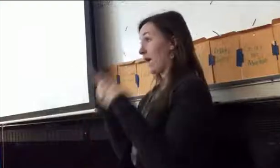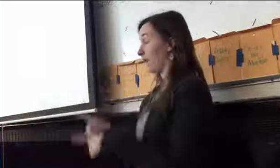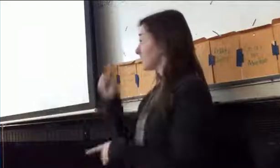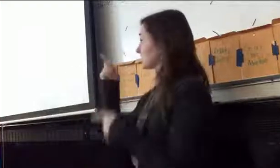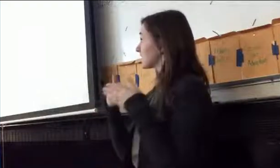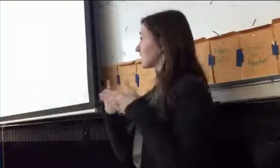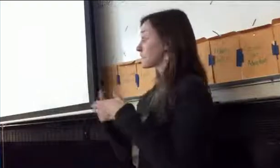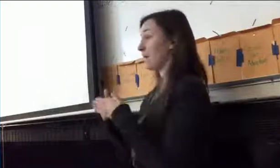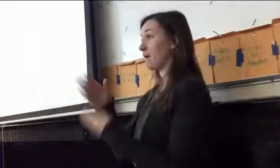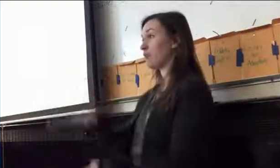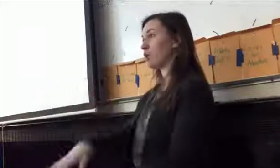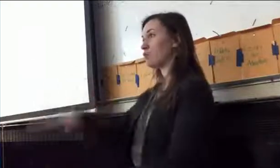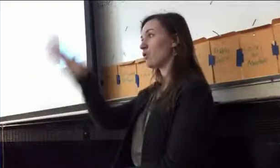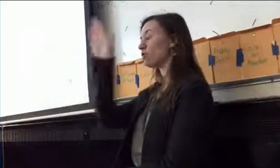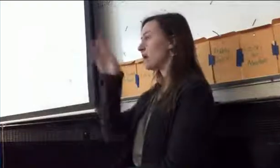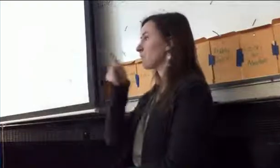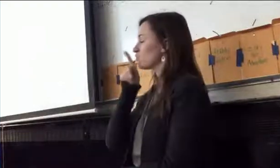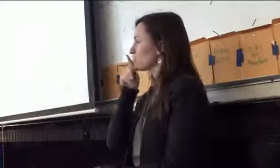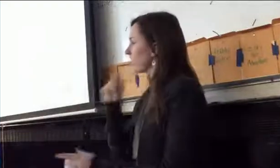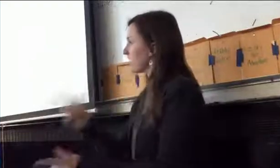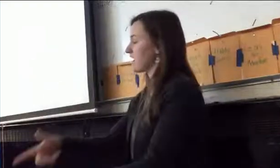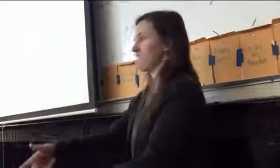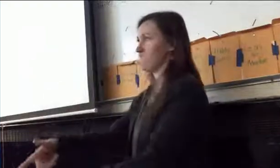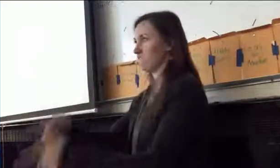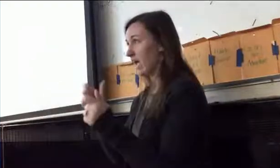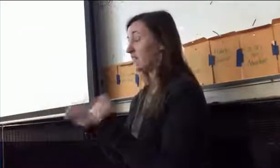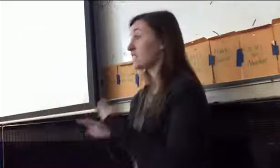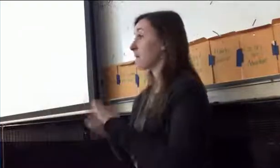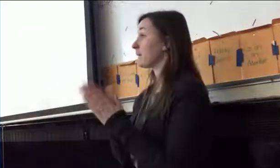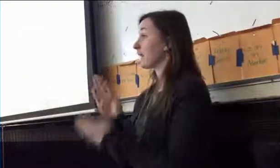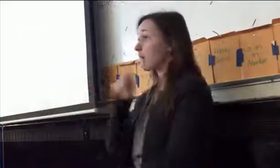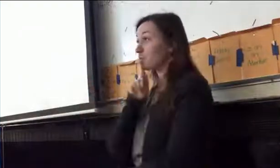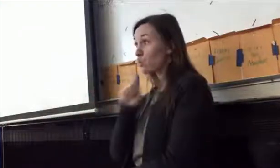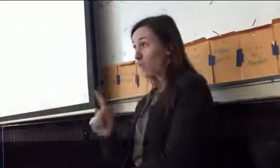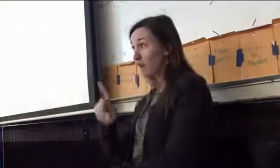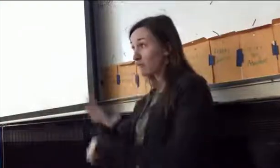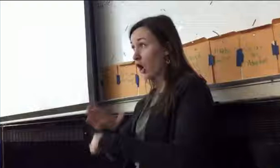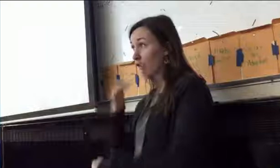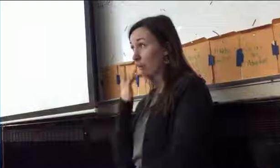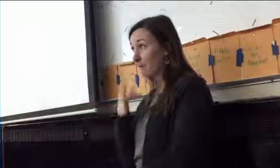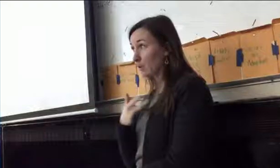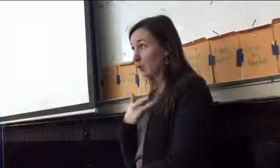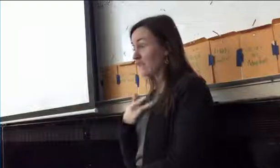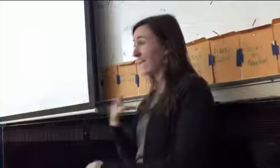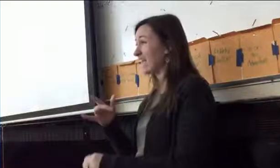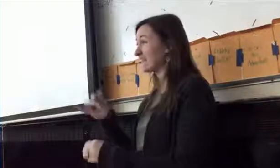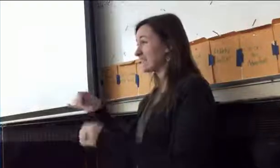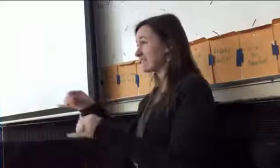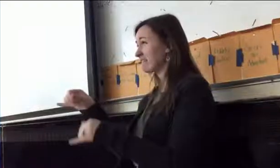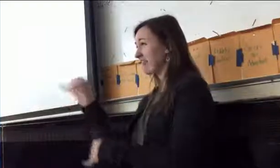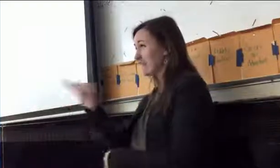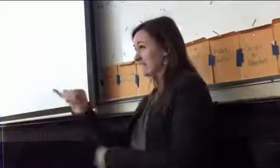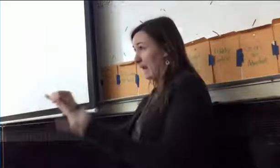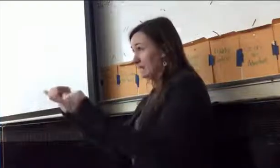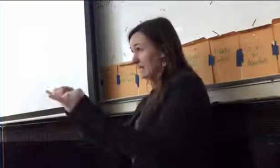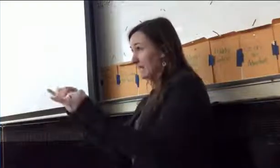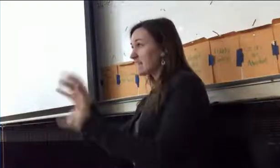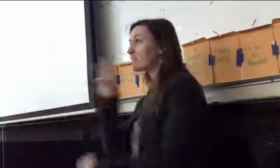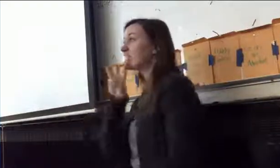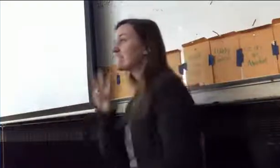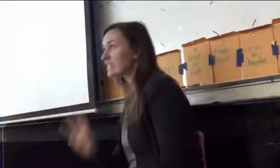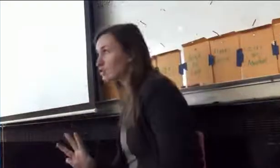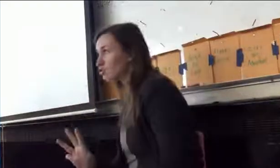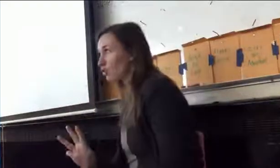baby grows up extremely fast. In fact, when it turns 1 year old on its birthday, it is the size of a 6-year-old child. Now,